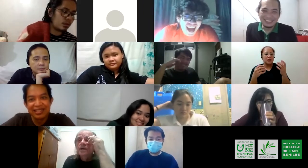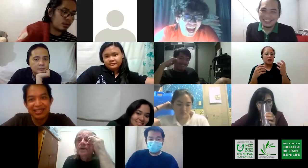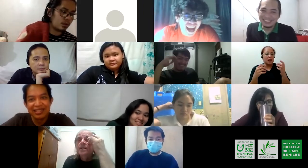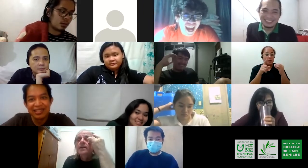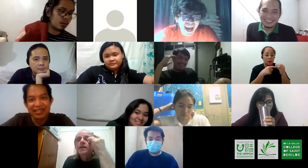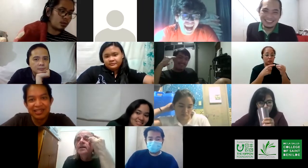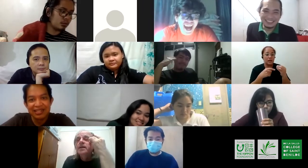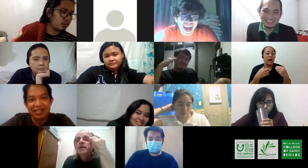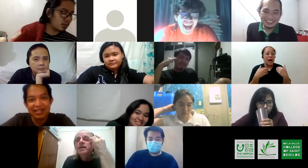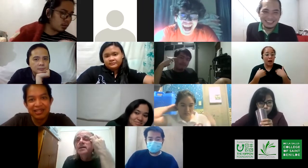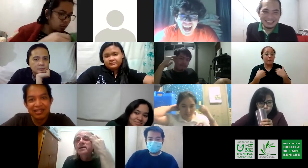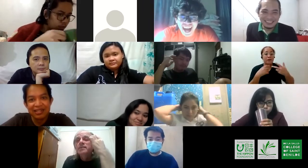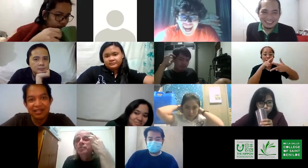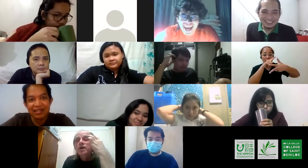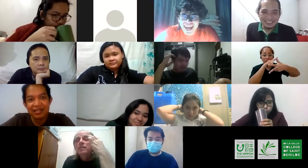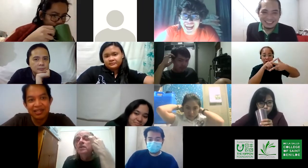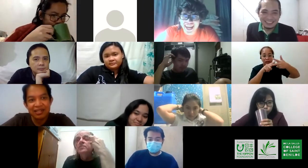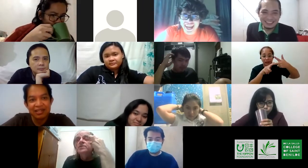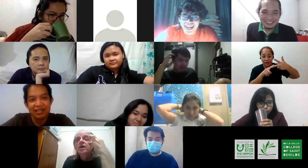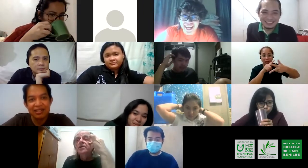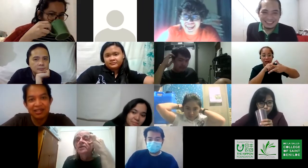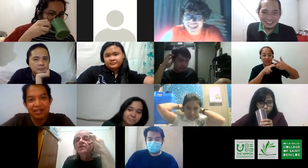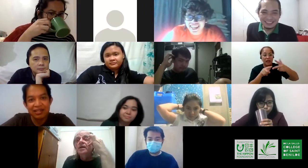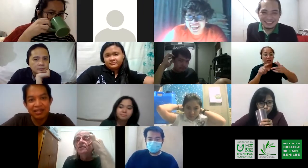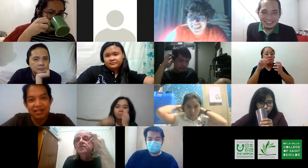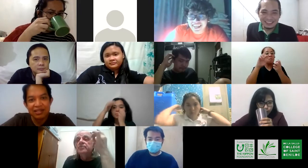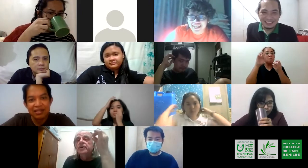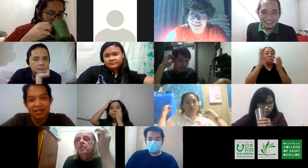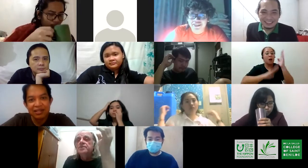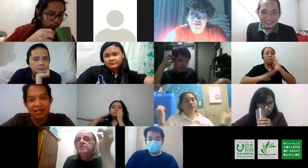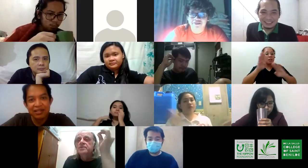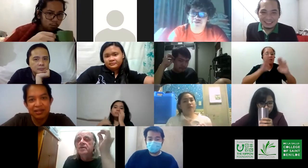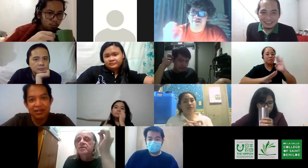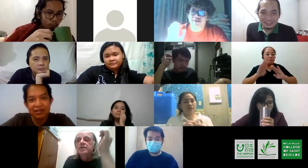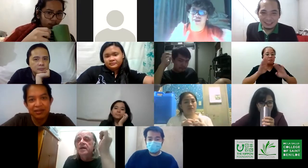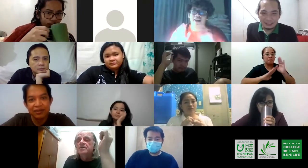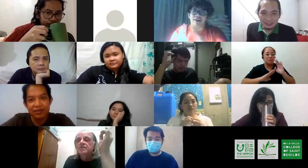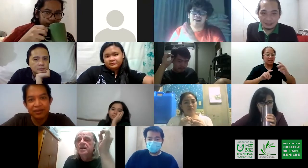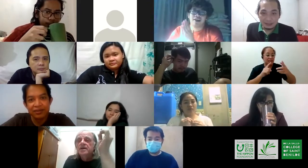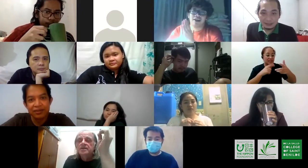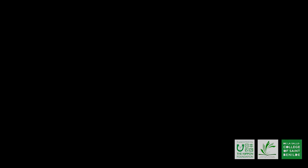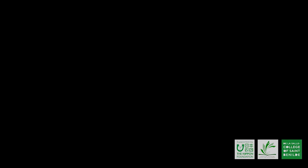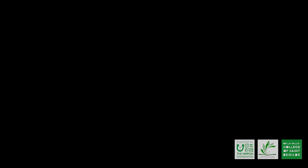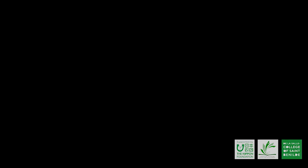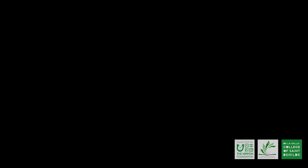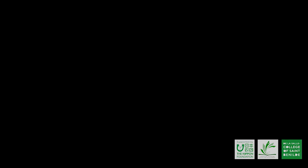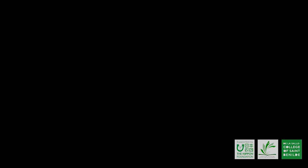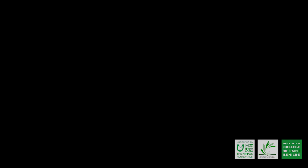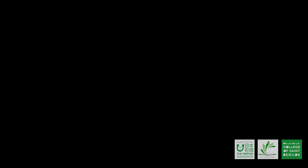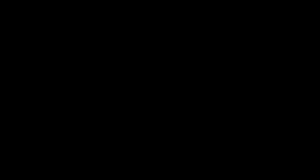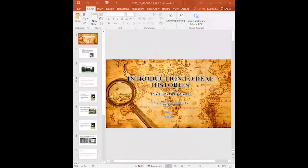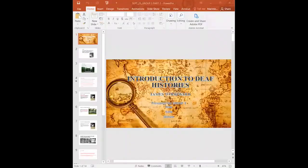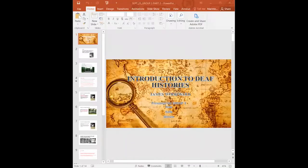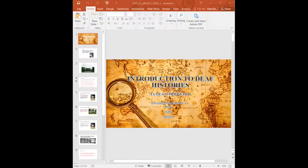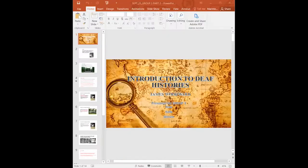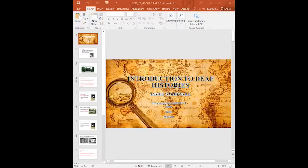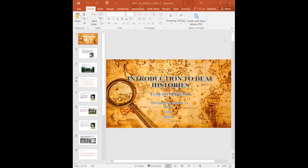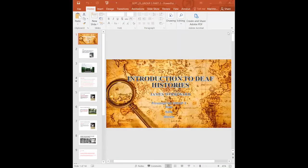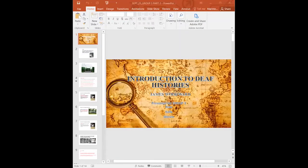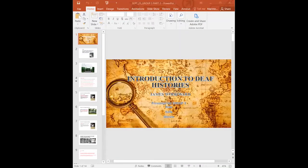3 problems on the test, 3 questions on the test. So if you run into those,